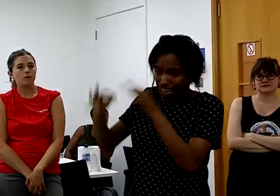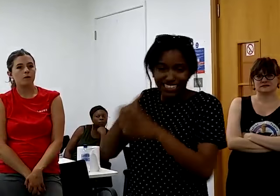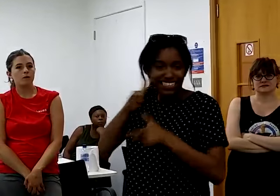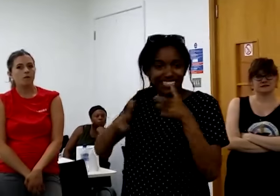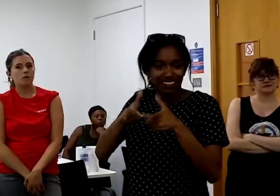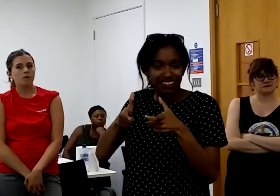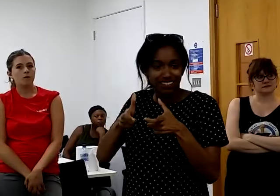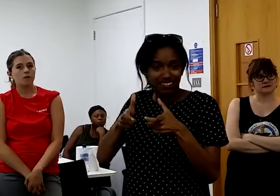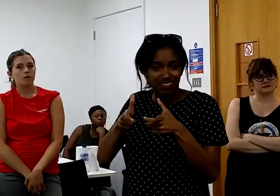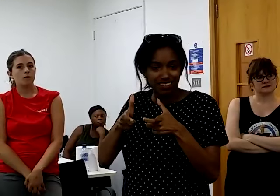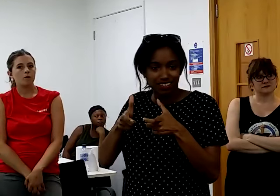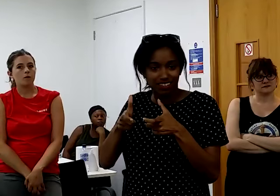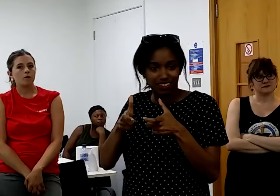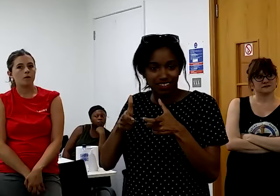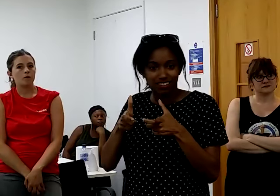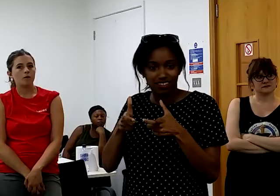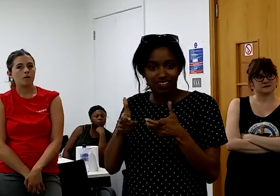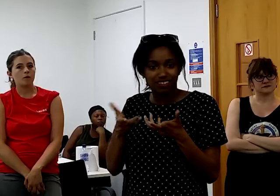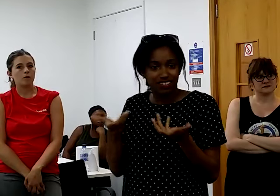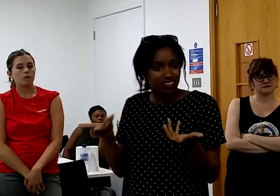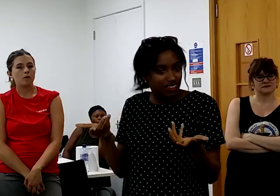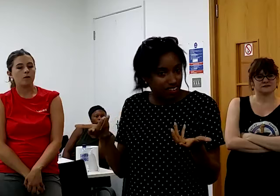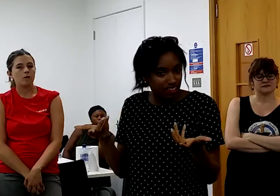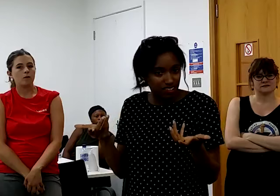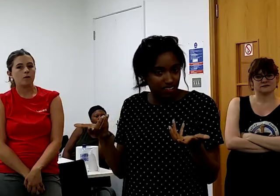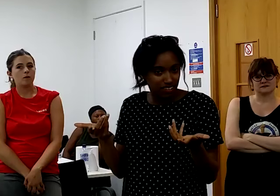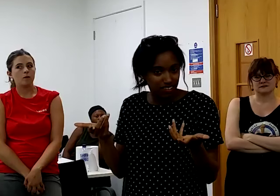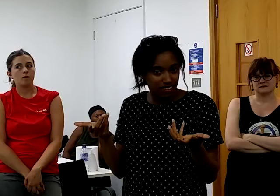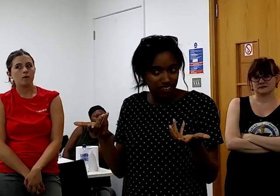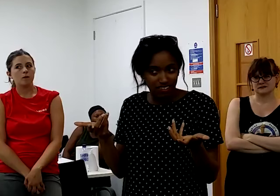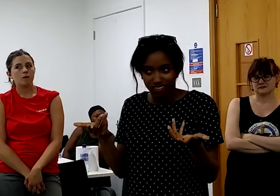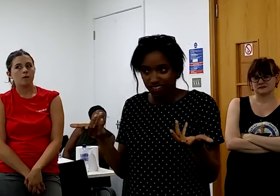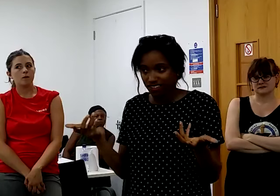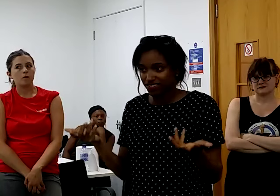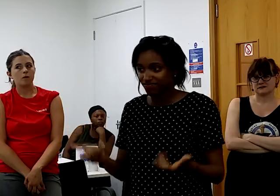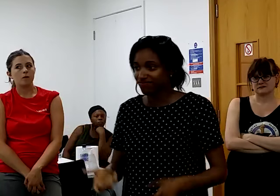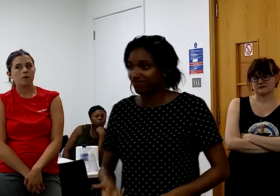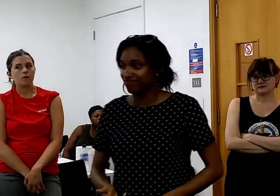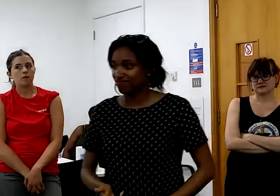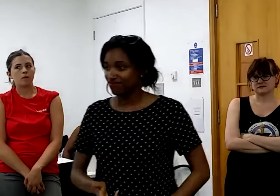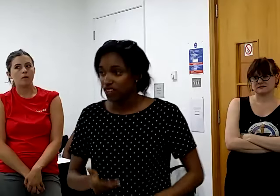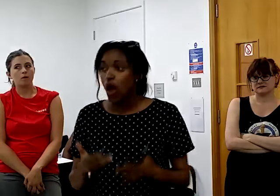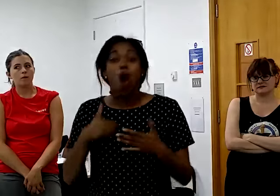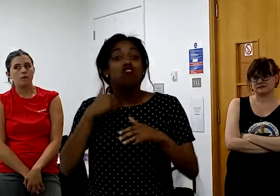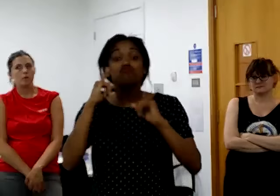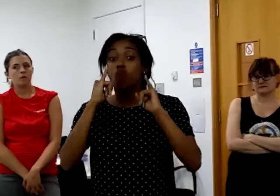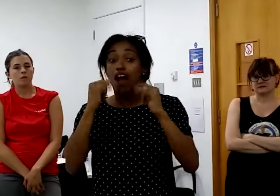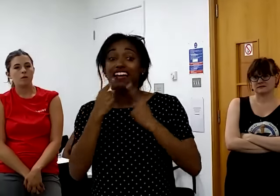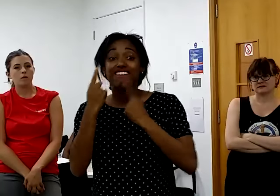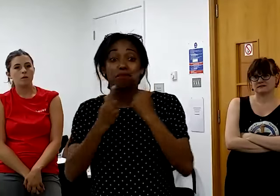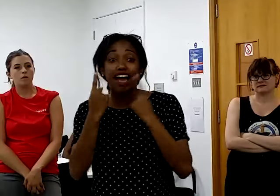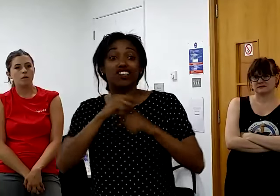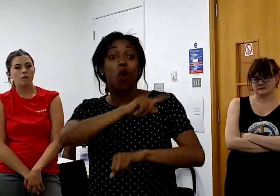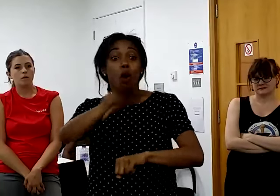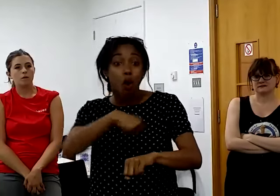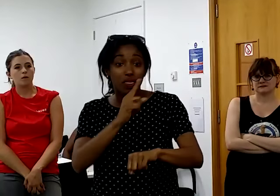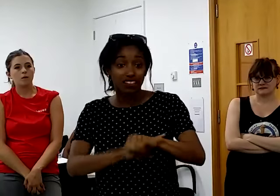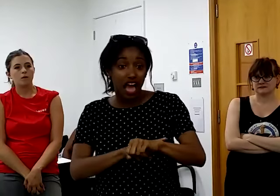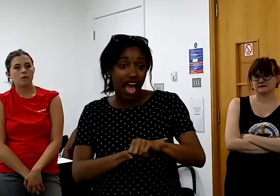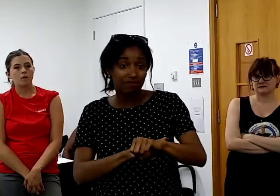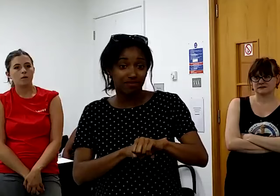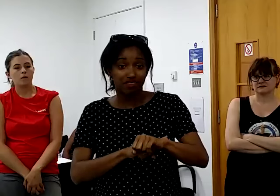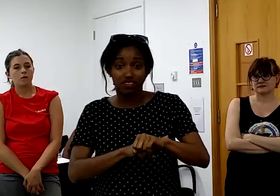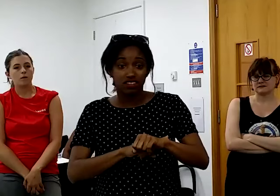that. And but the issue is in terms of how they access politics on a general level. So I just think it's important, so that should